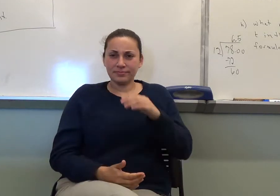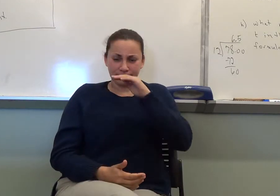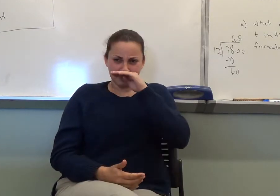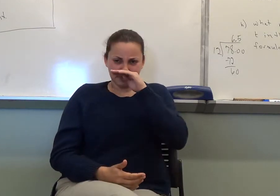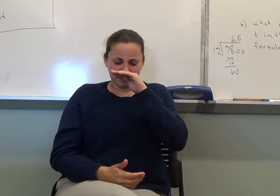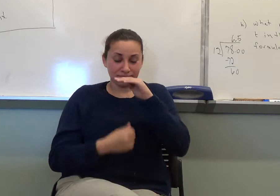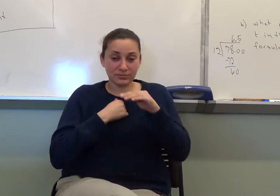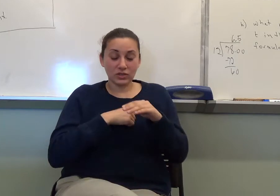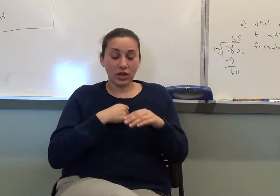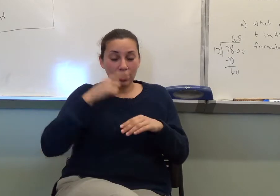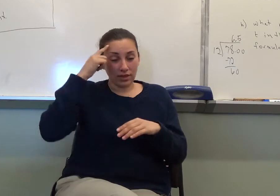compounded